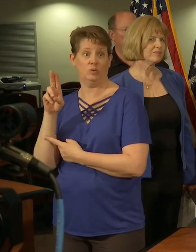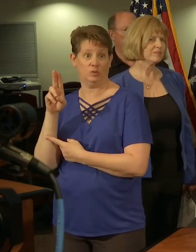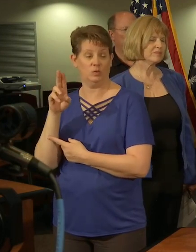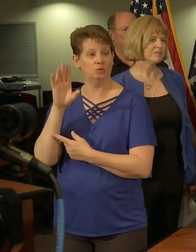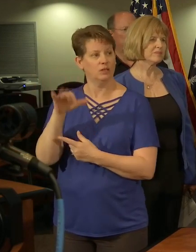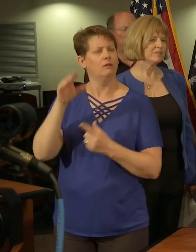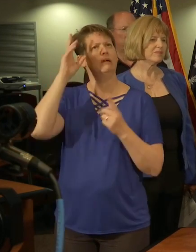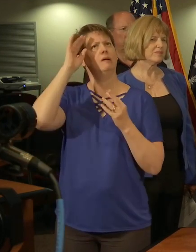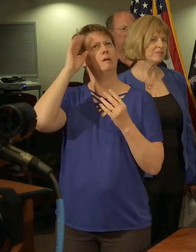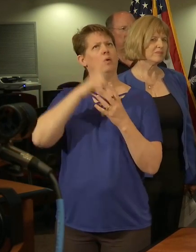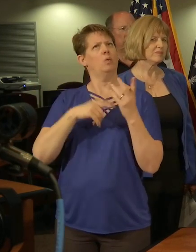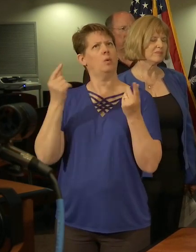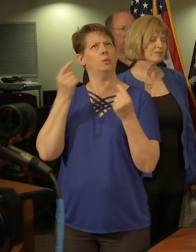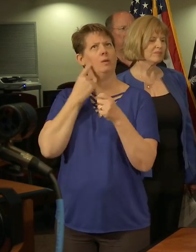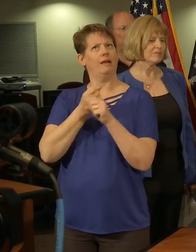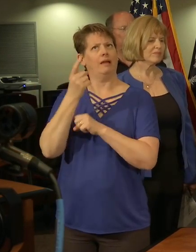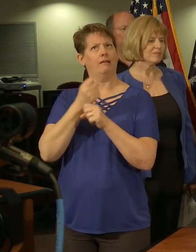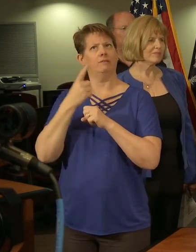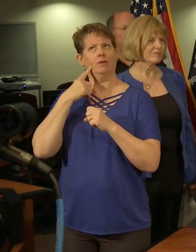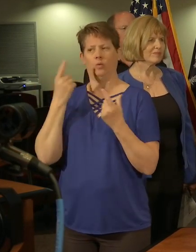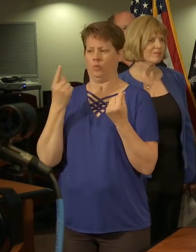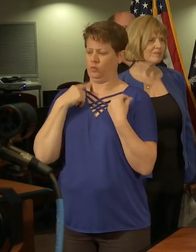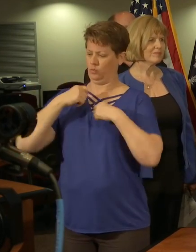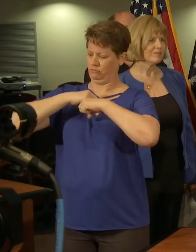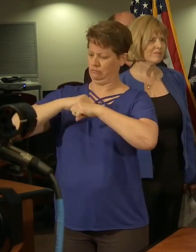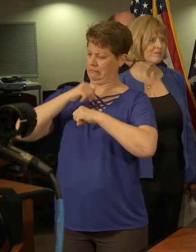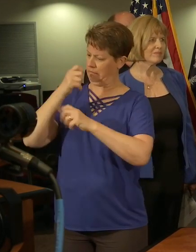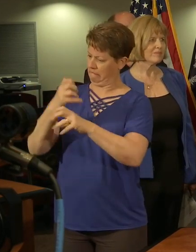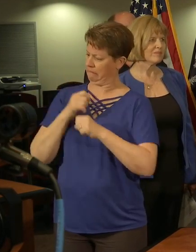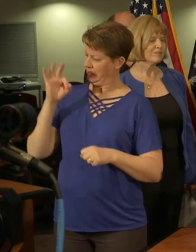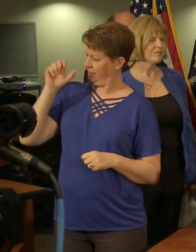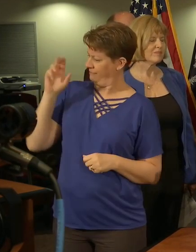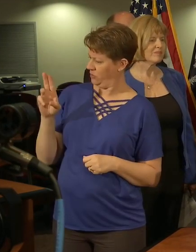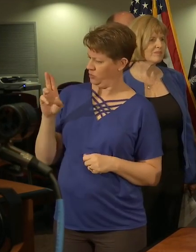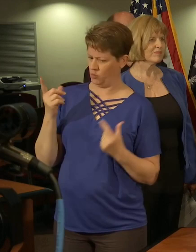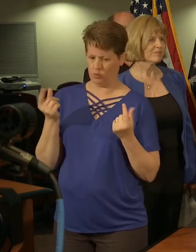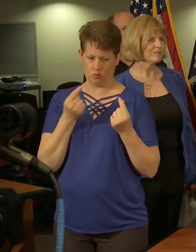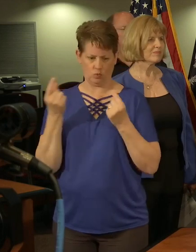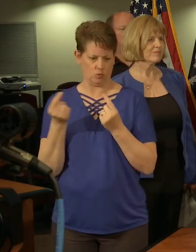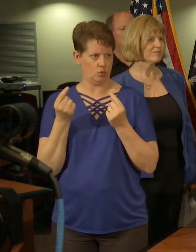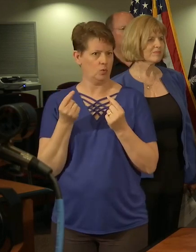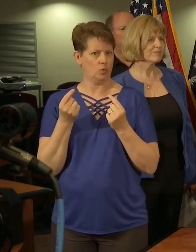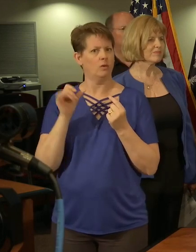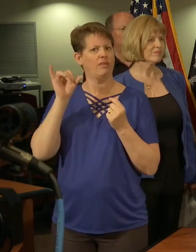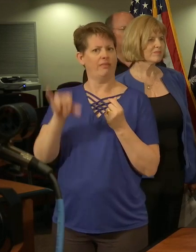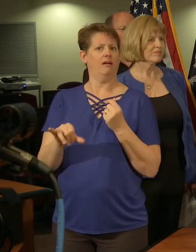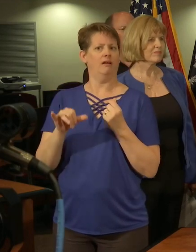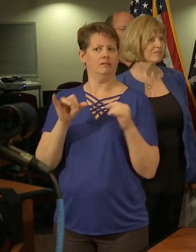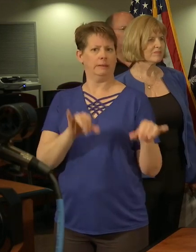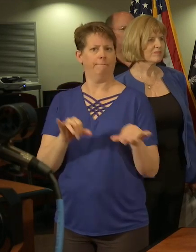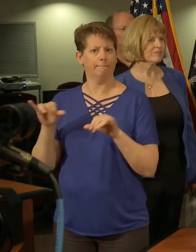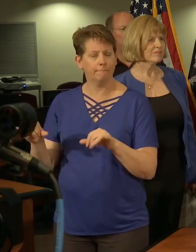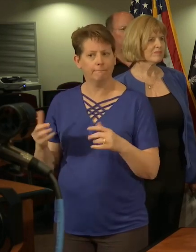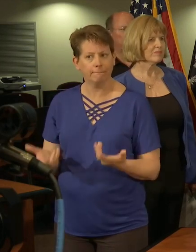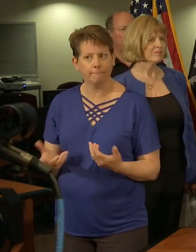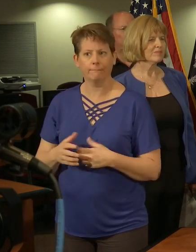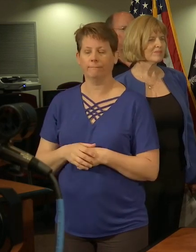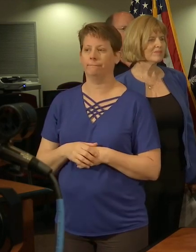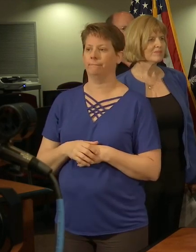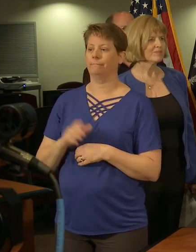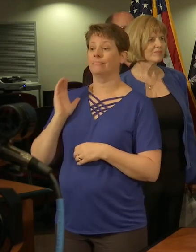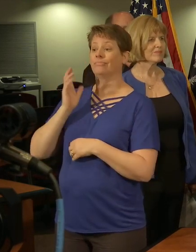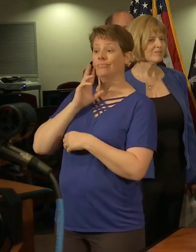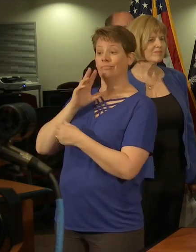the measures that we take each year to help protect ourselves and those around us from flu outbreaks. Our public health professionals